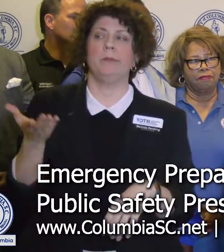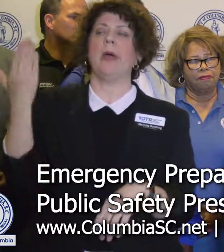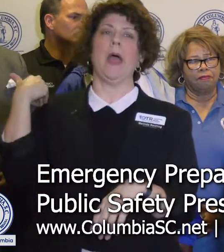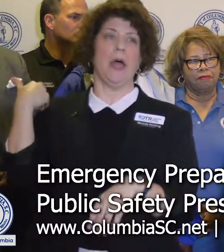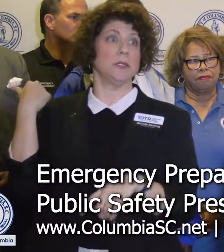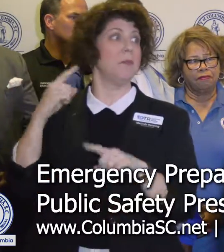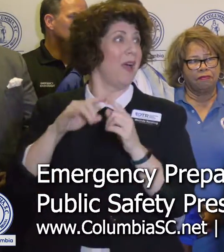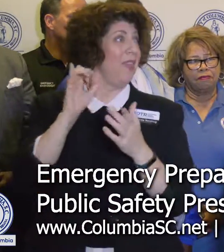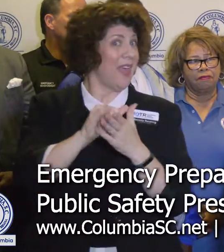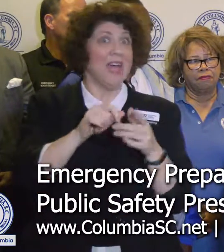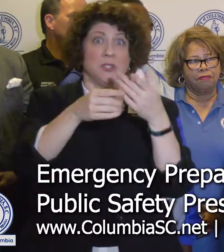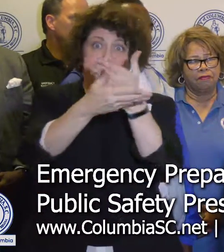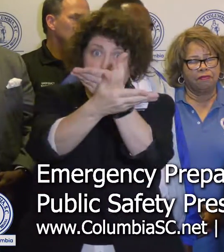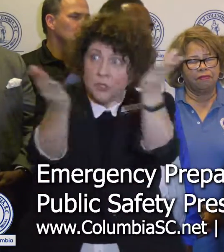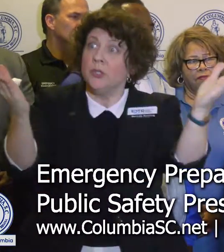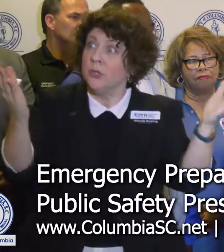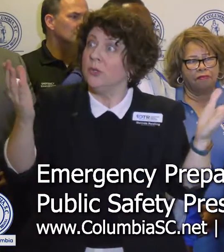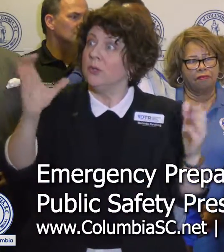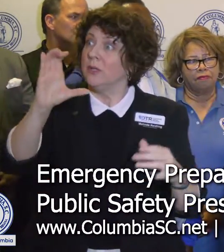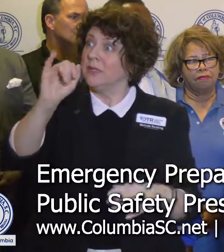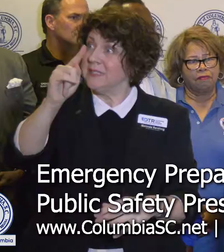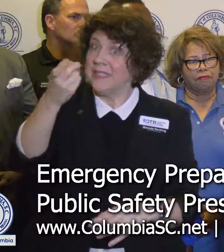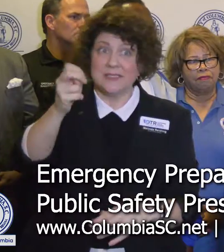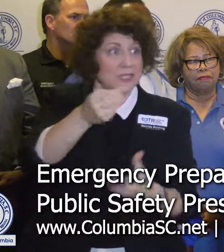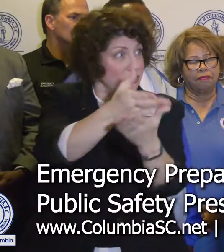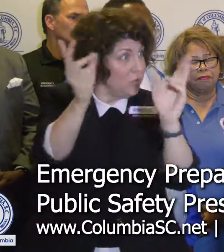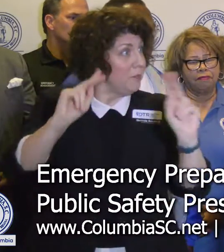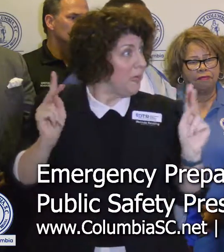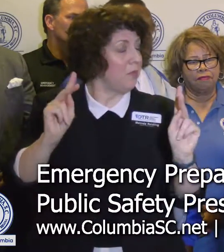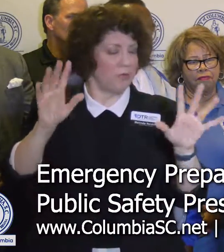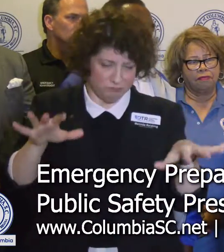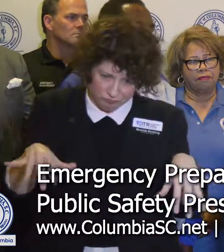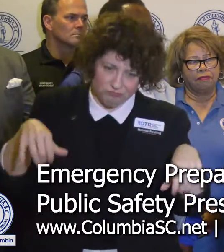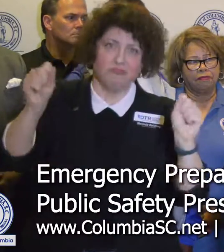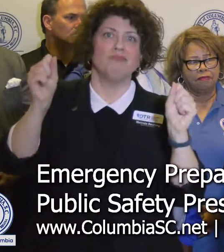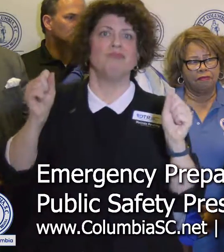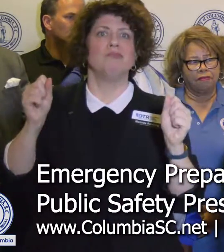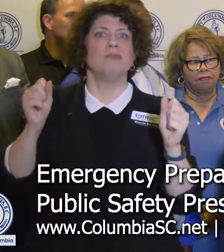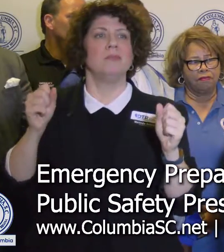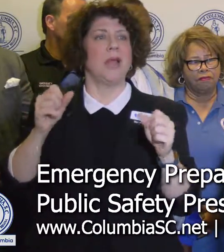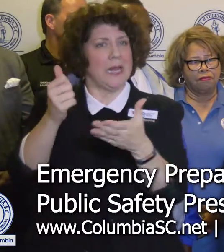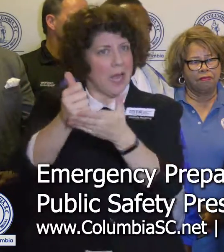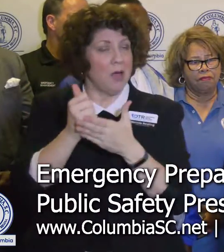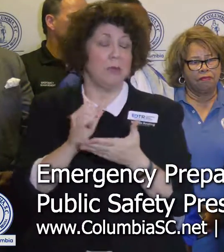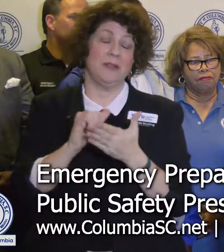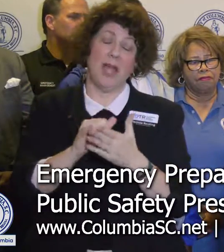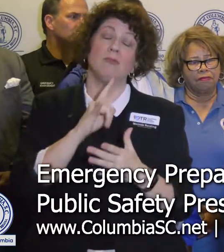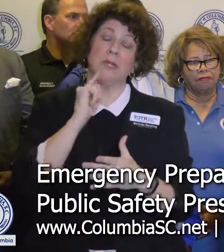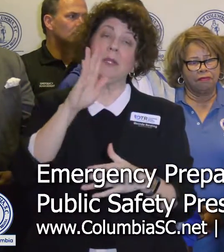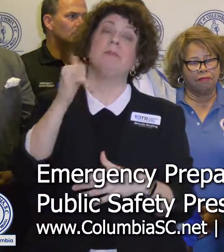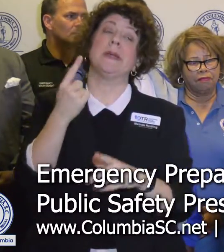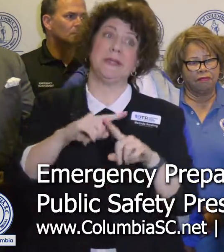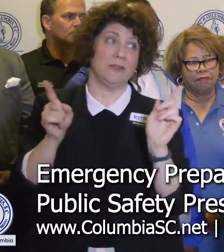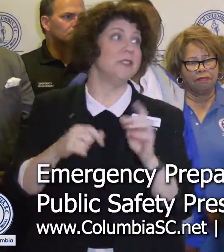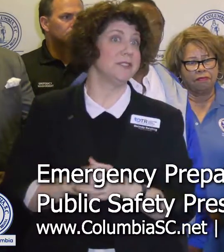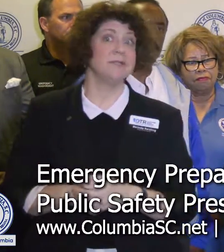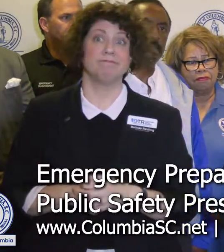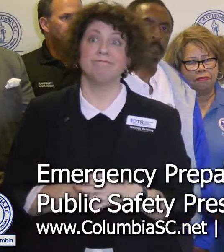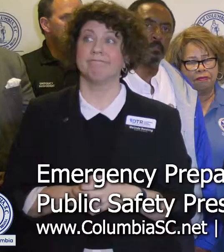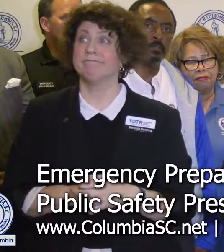the citizens stepping up and everybody stepping up, but that's a very significant difference.